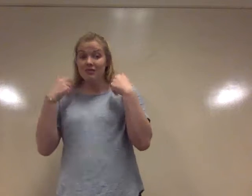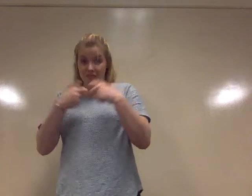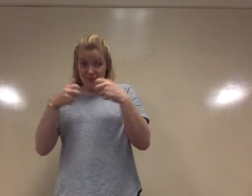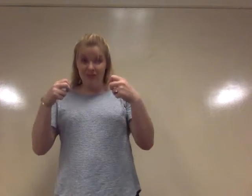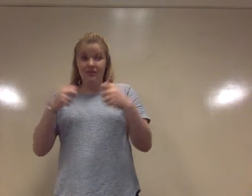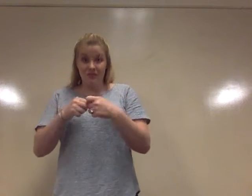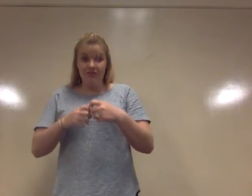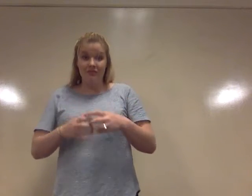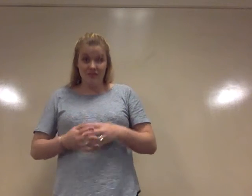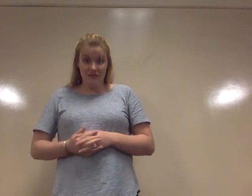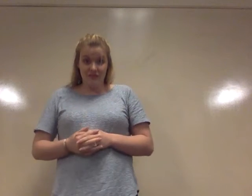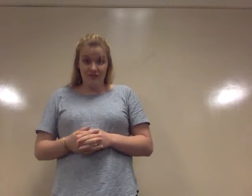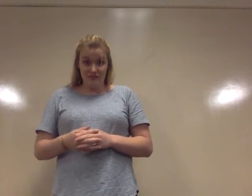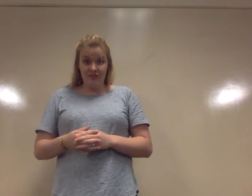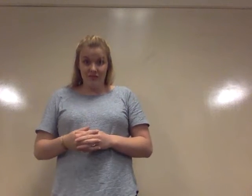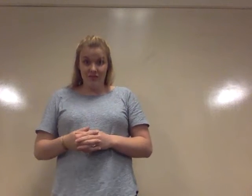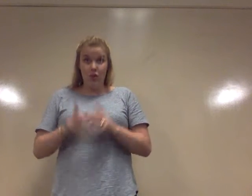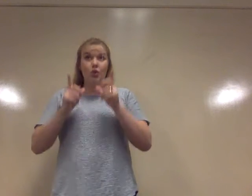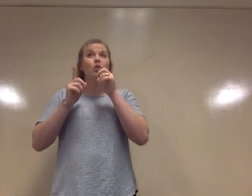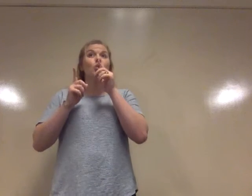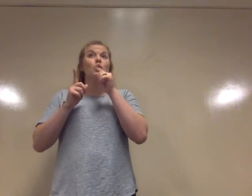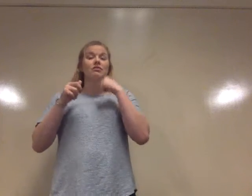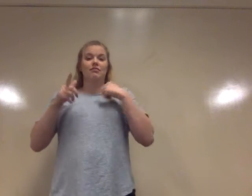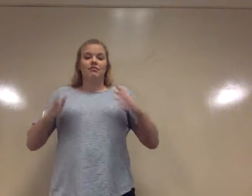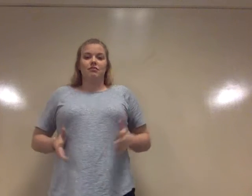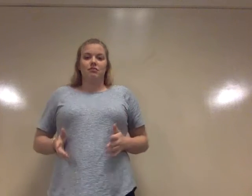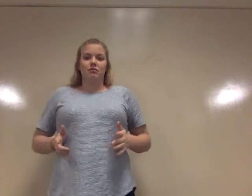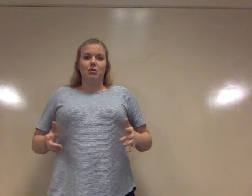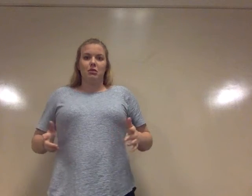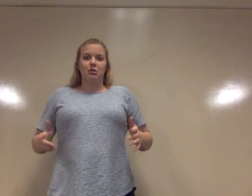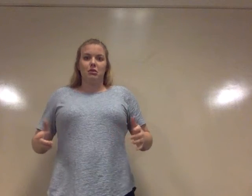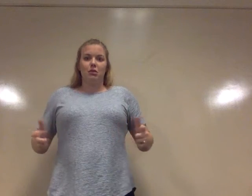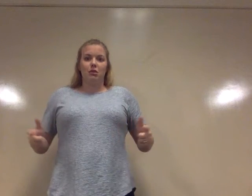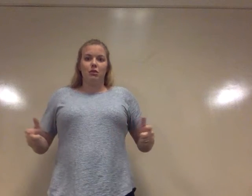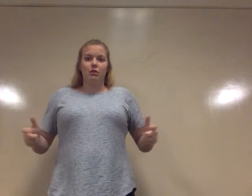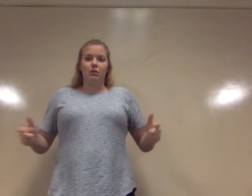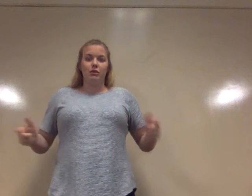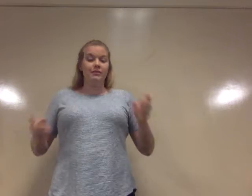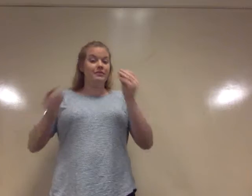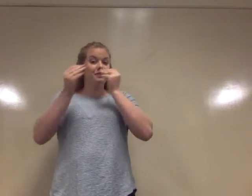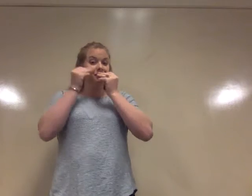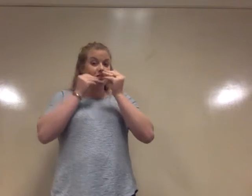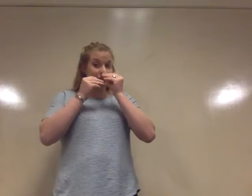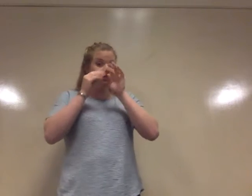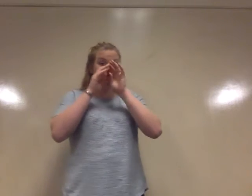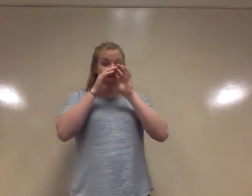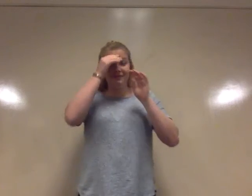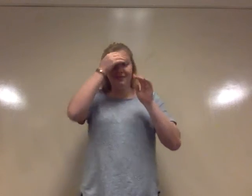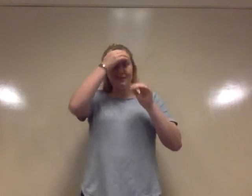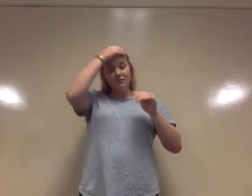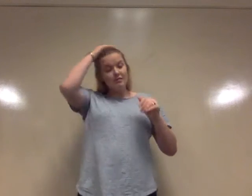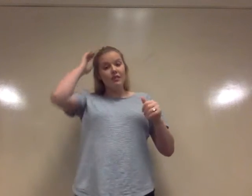ones who are growing are us. Food. It's central to our lives and